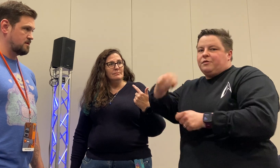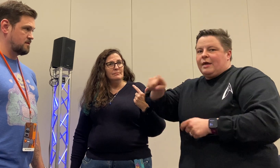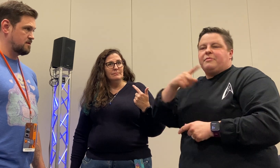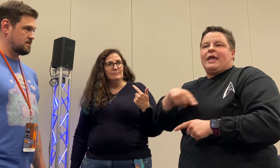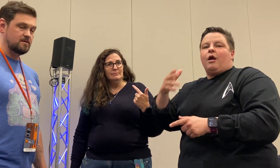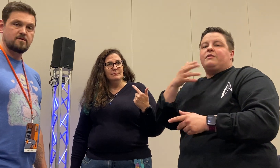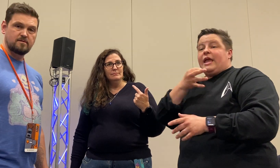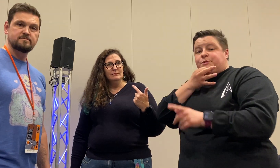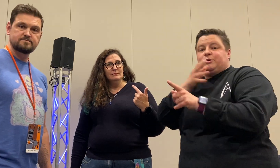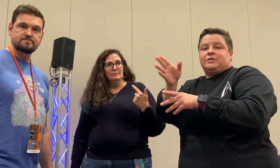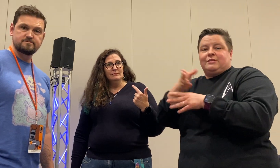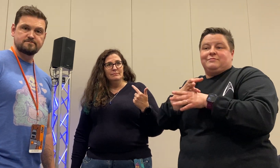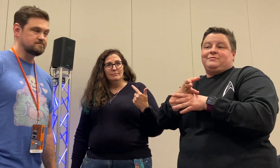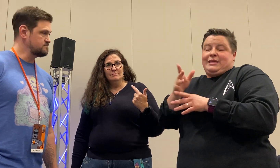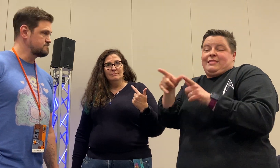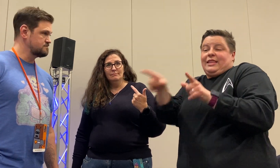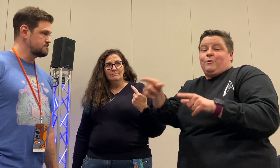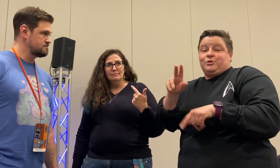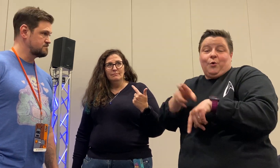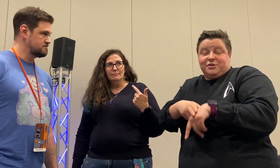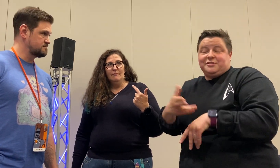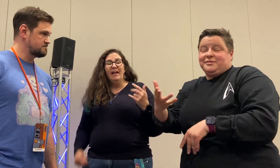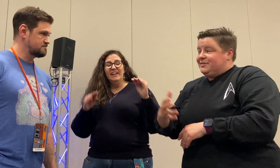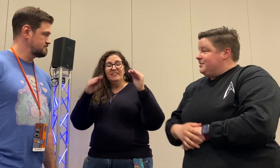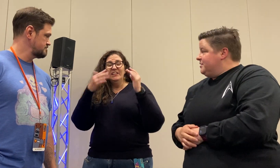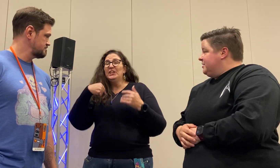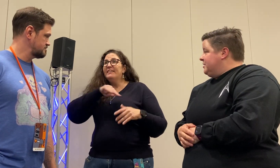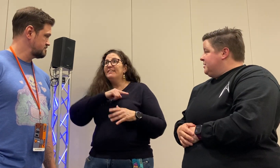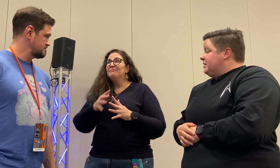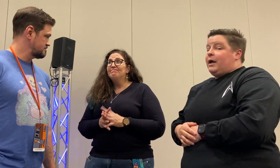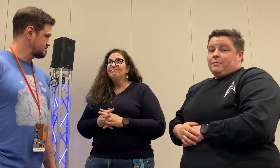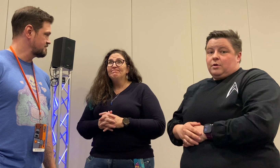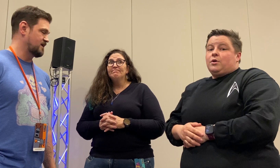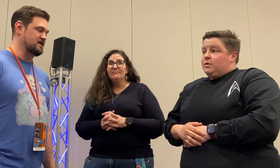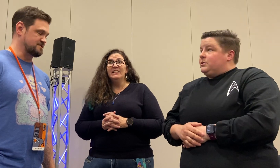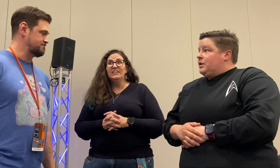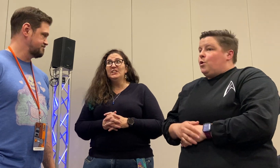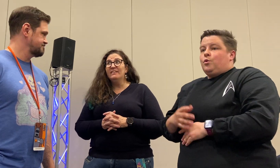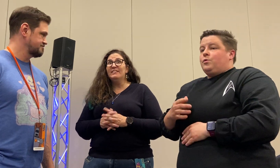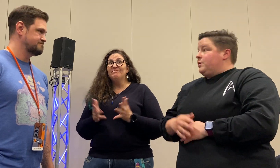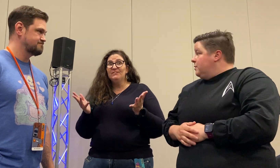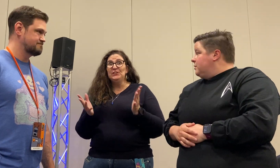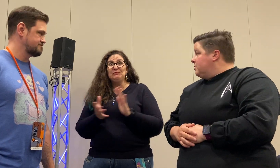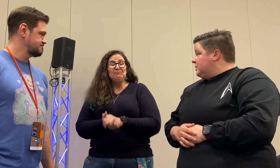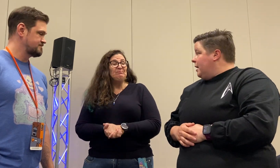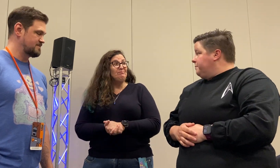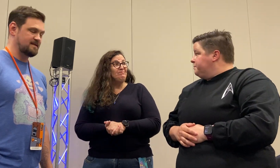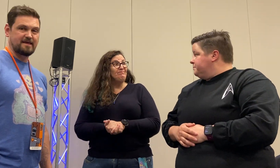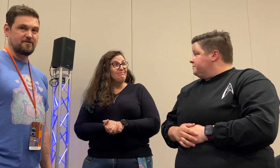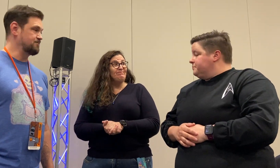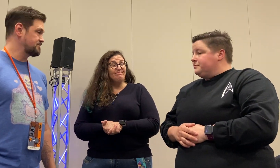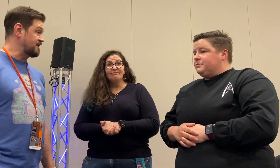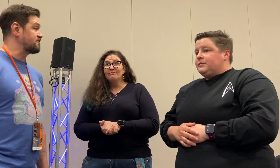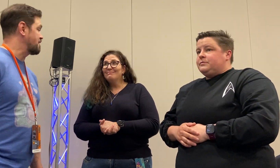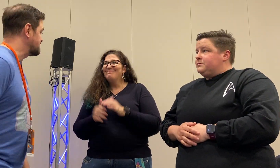them. They are the experts in that language, of course. And they teach us. Yeah. They teach us. Yep. Thank you very much.